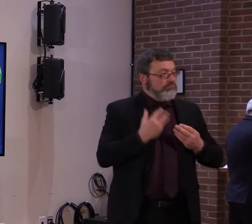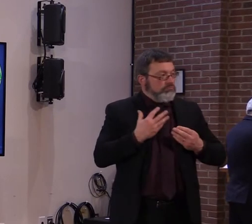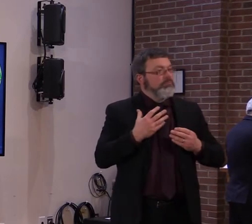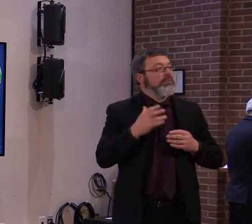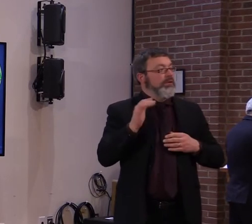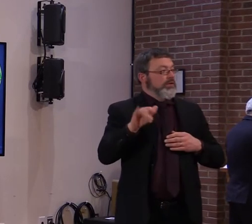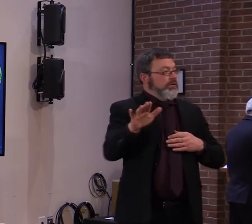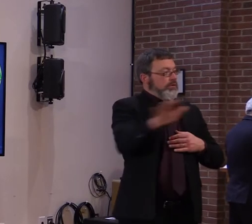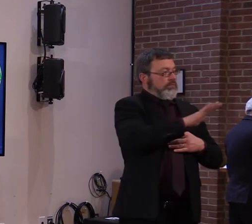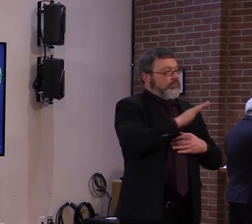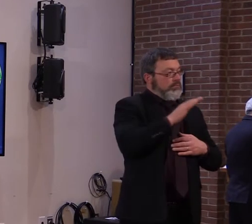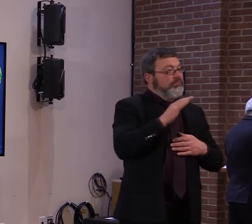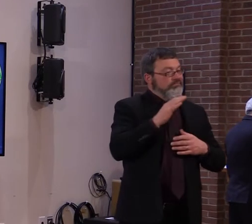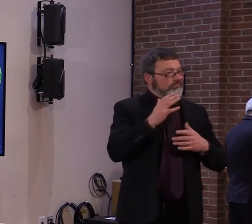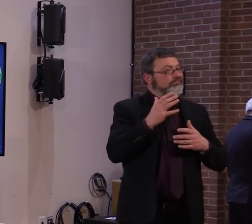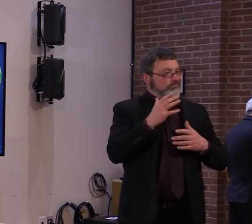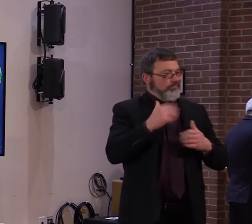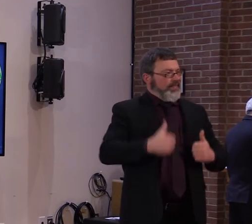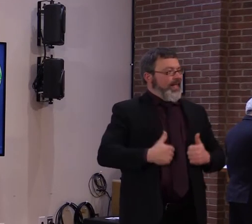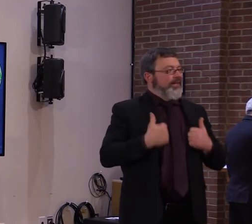changed their Thanksgiving plans.